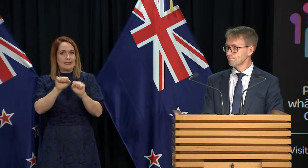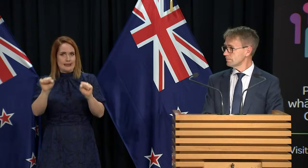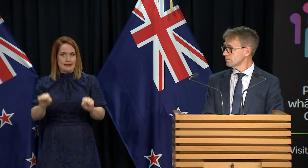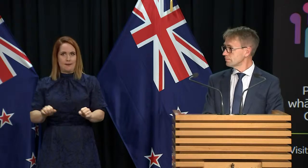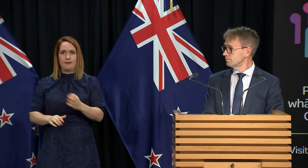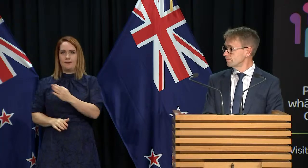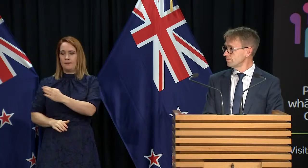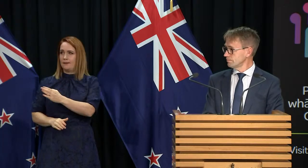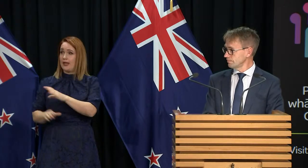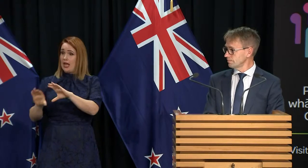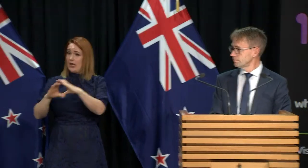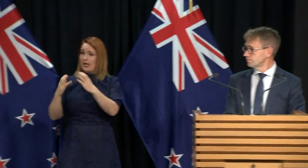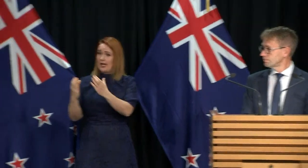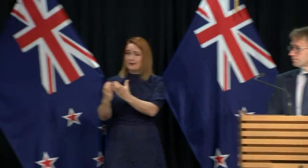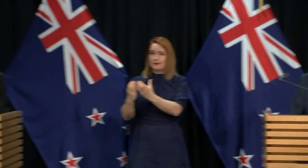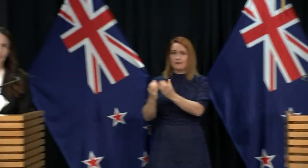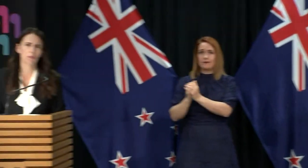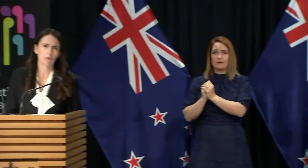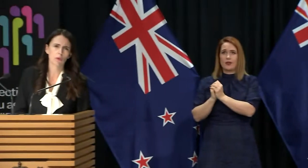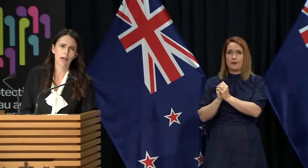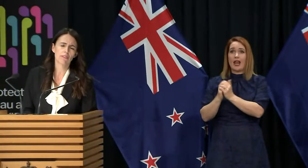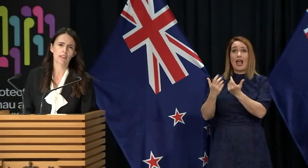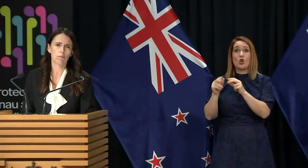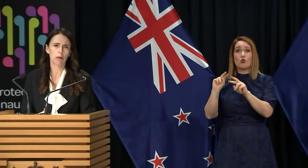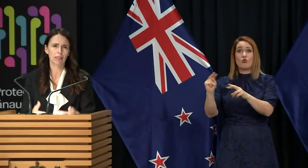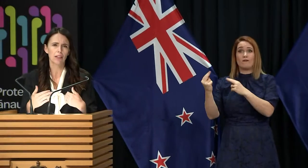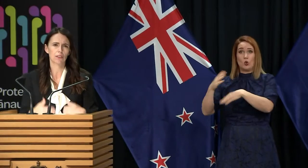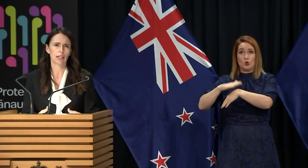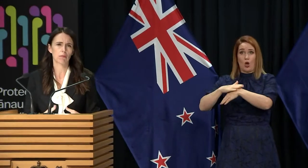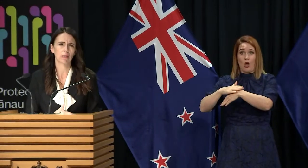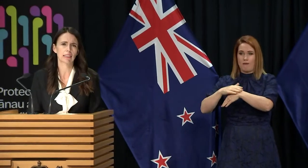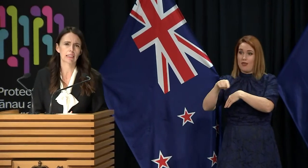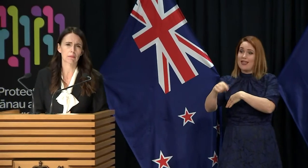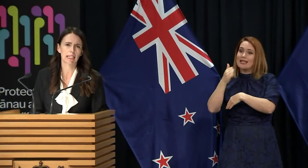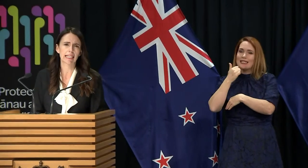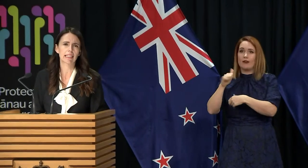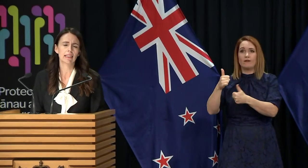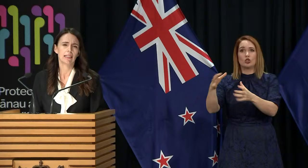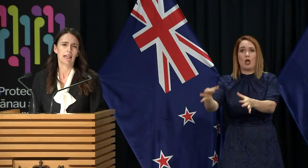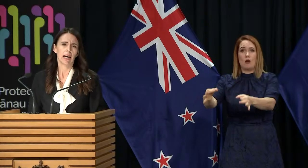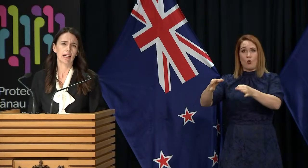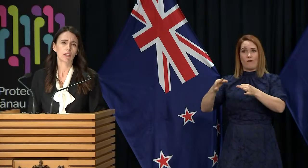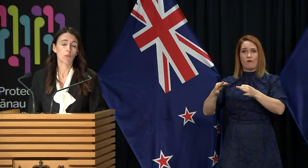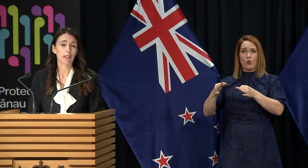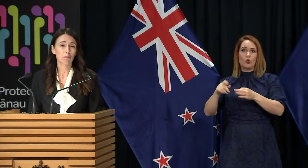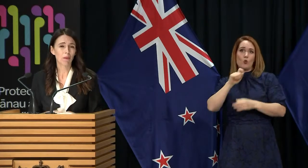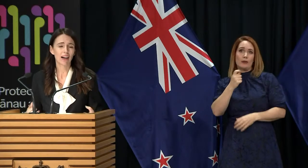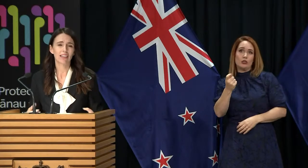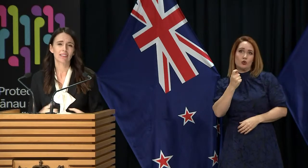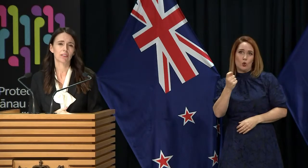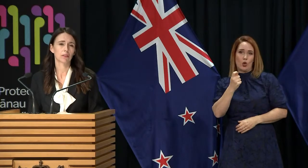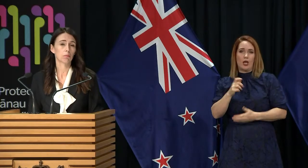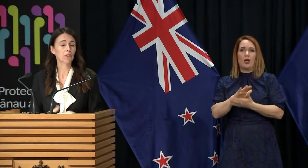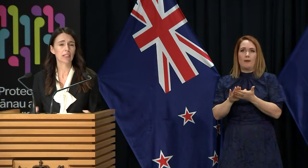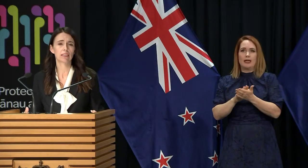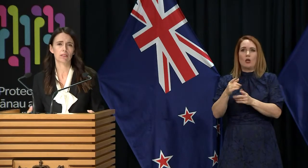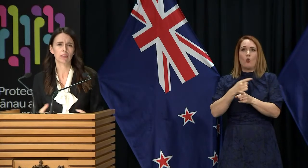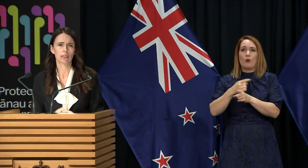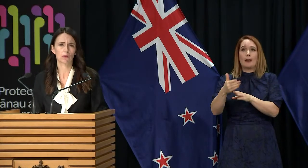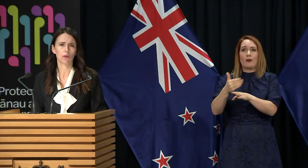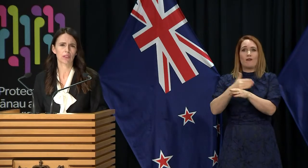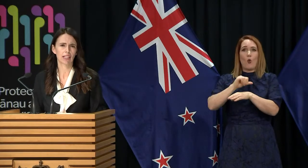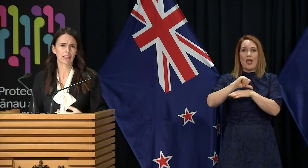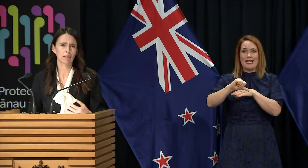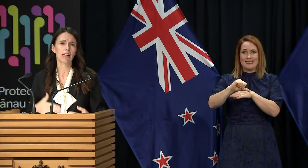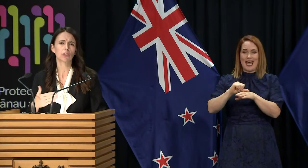we ask for the review period so that we will have that public health assessment again in the week prior to both Easter